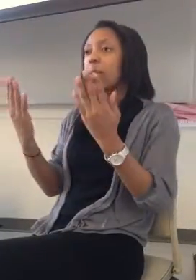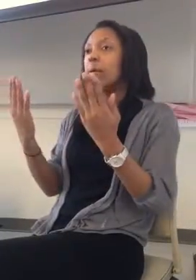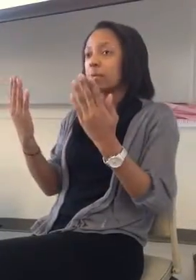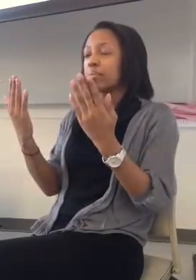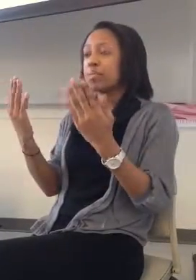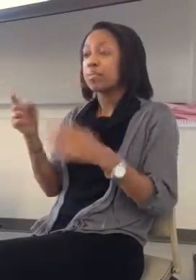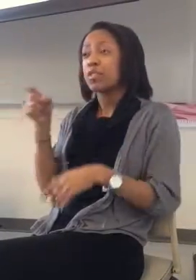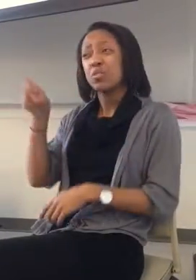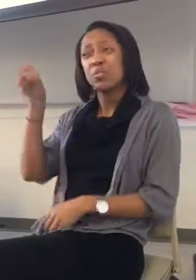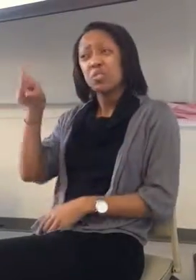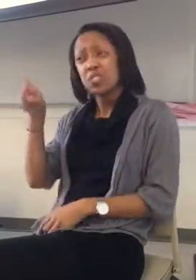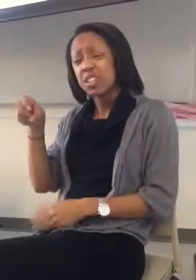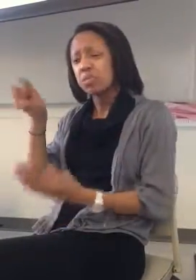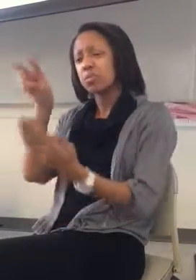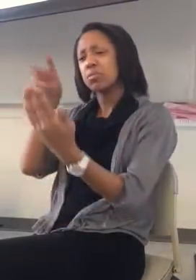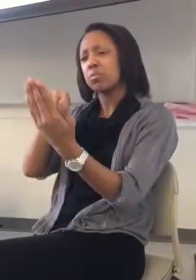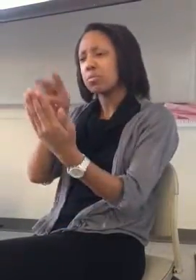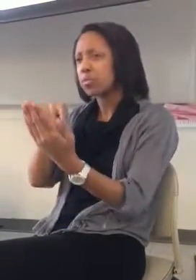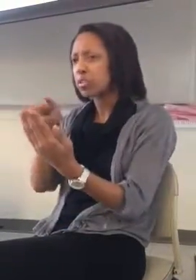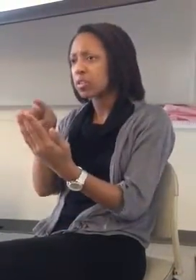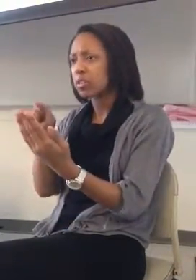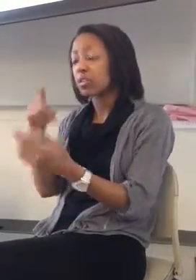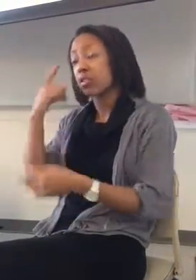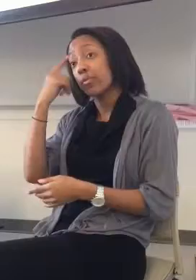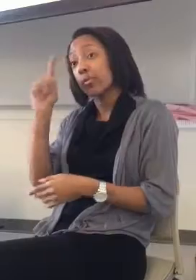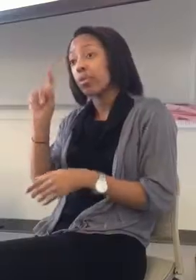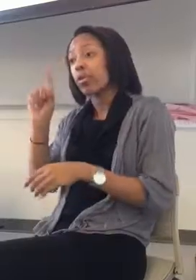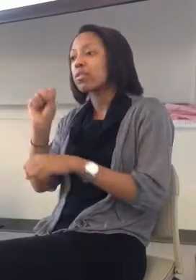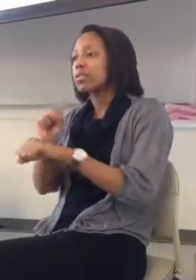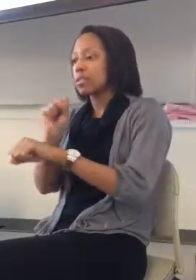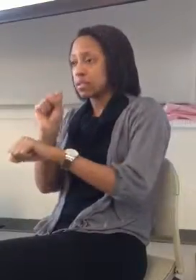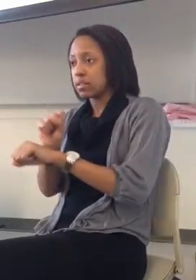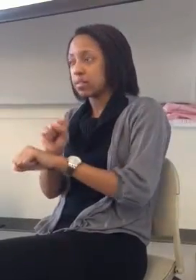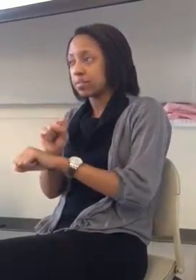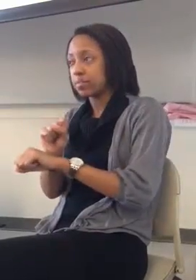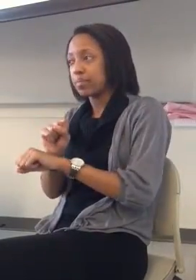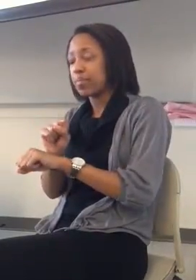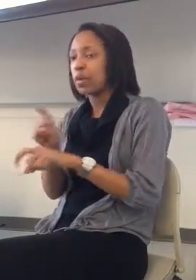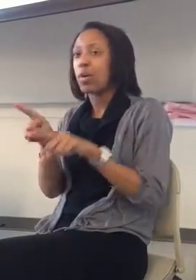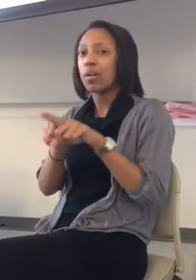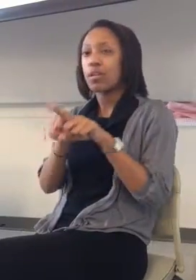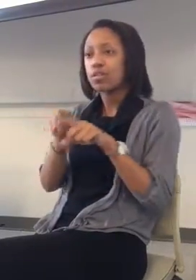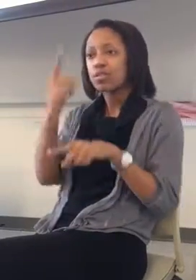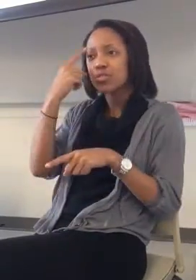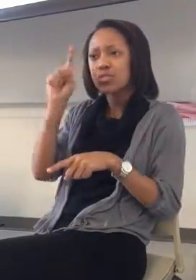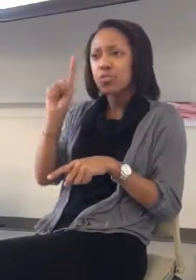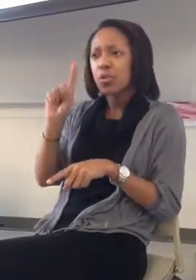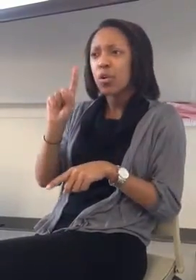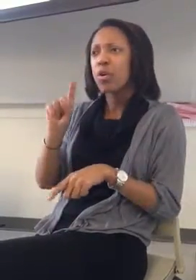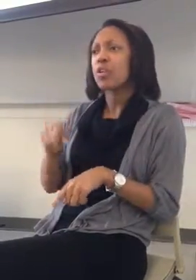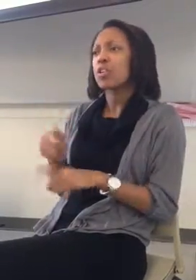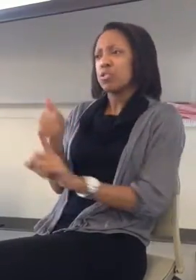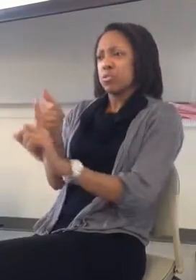doing that for this assignment, but really more for your own personal information about the Code of